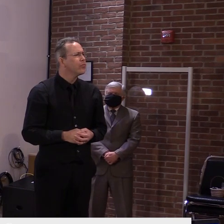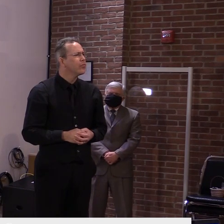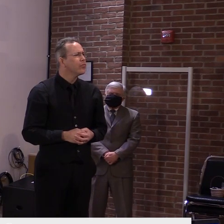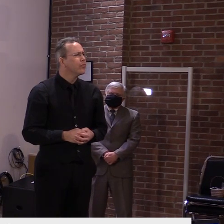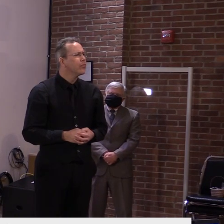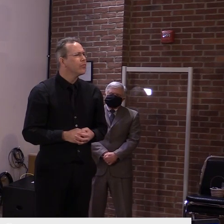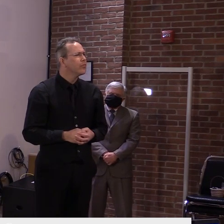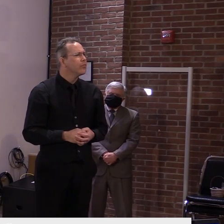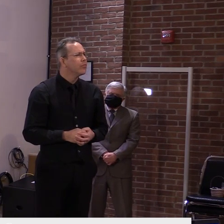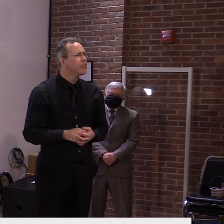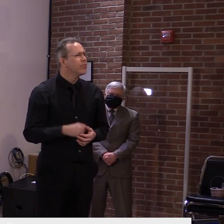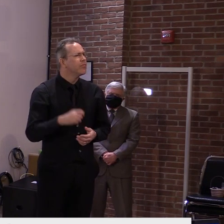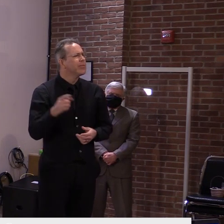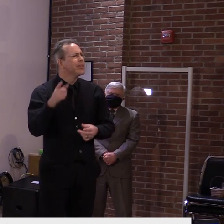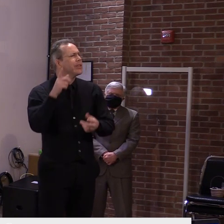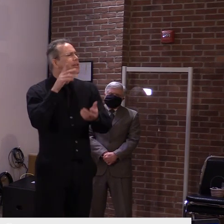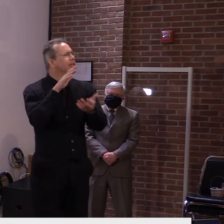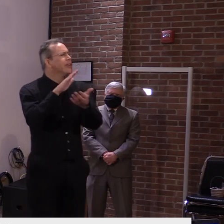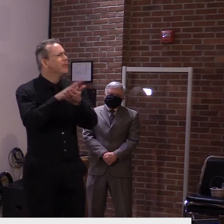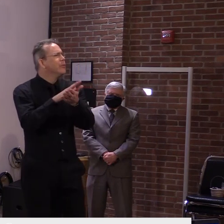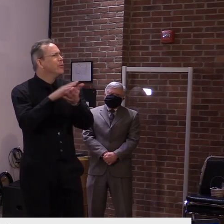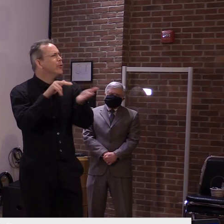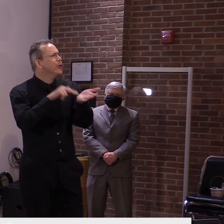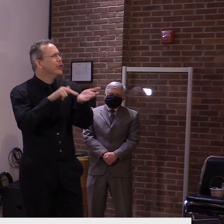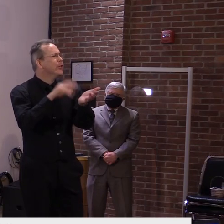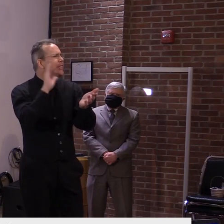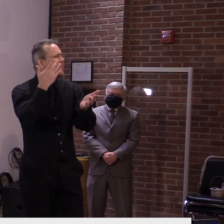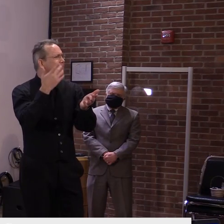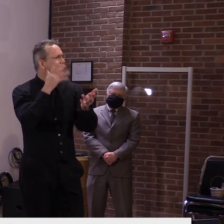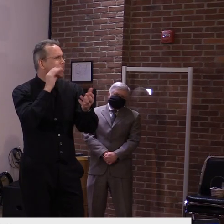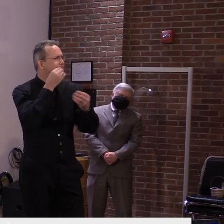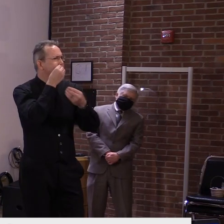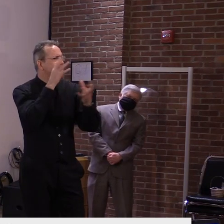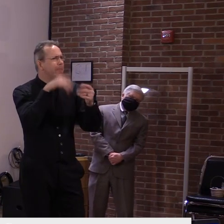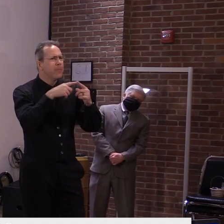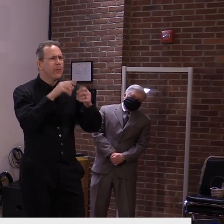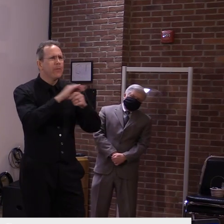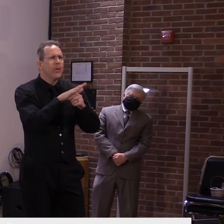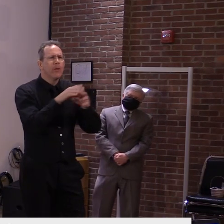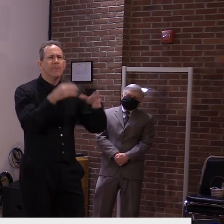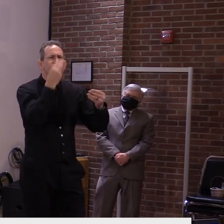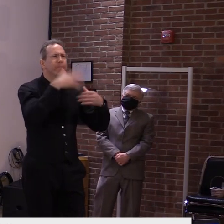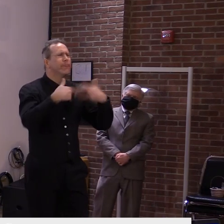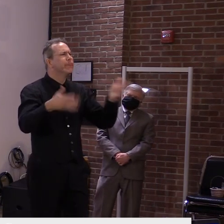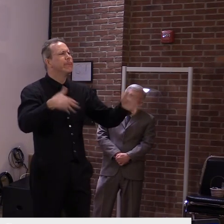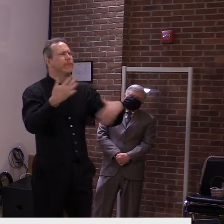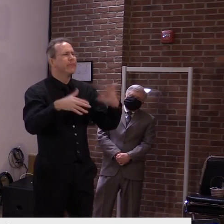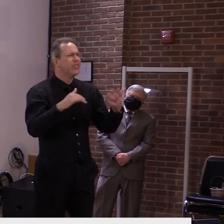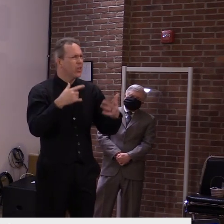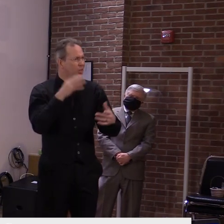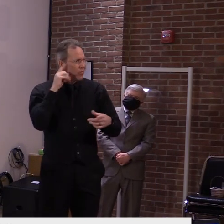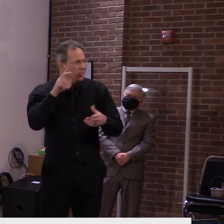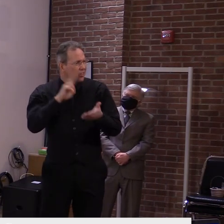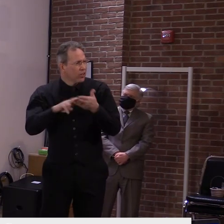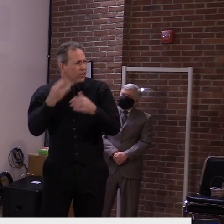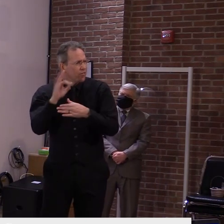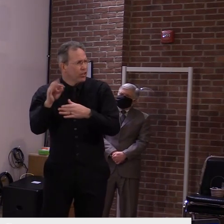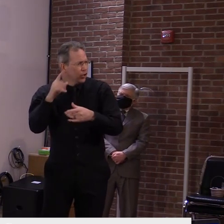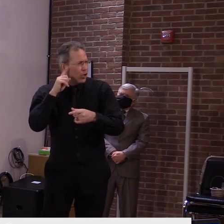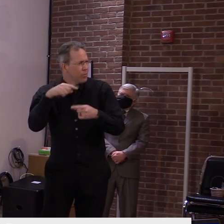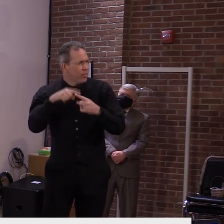haven't heard from you or anybody at your office about it. Do you have a little more information that you can share with us?